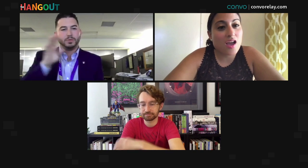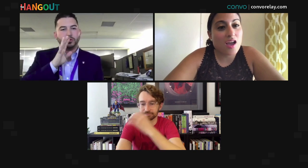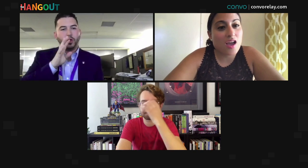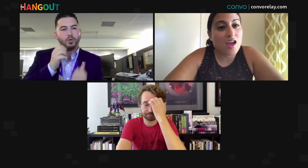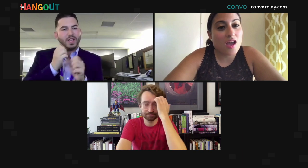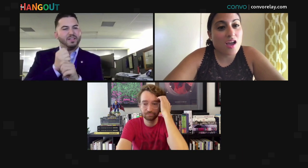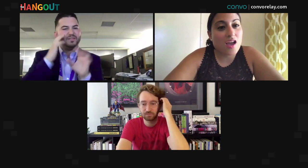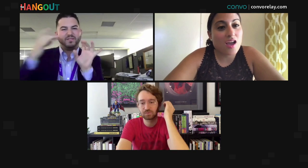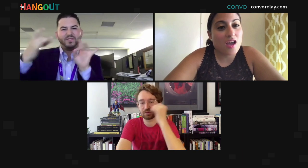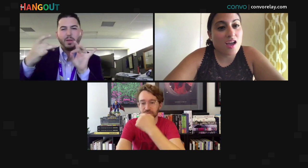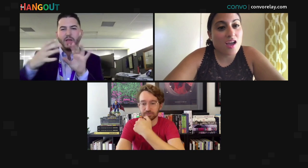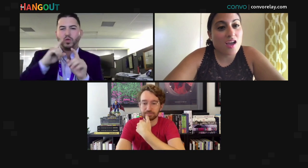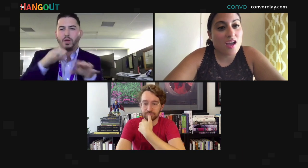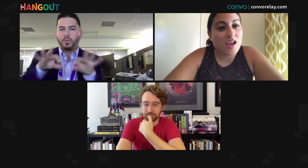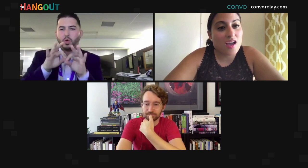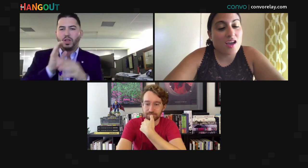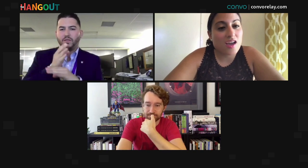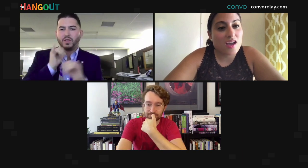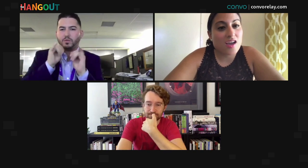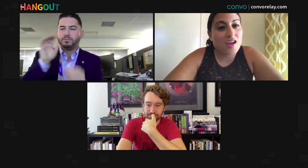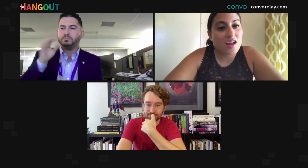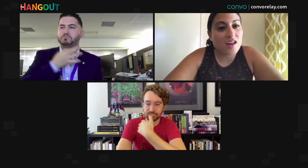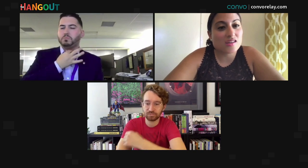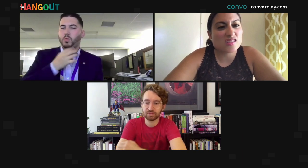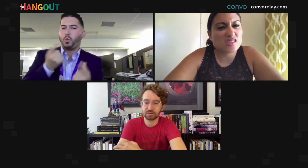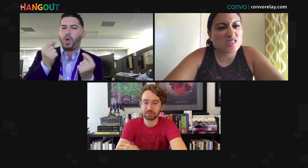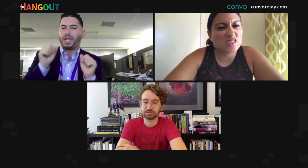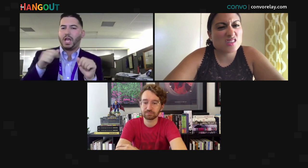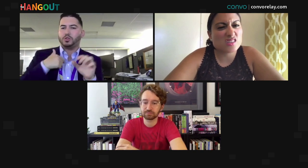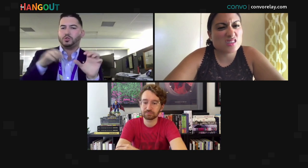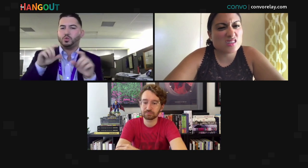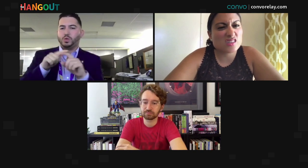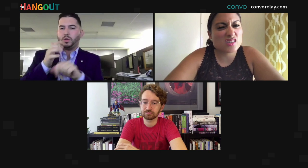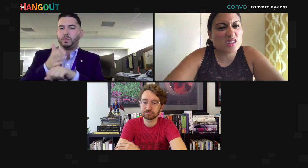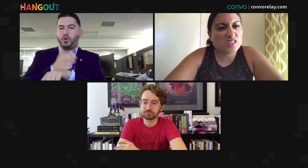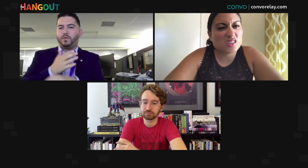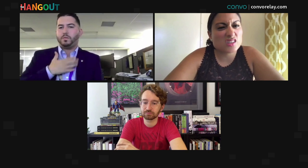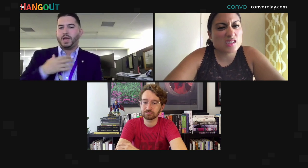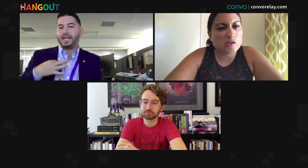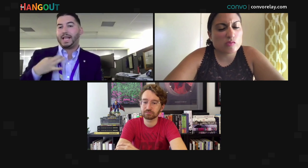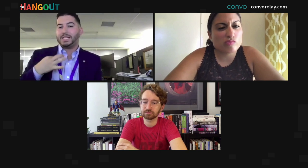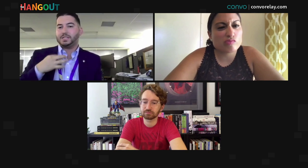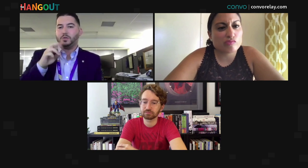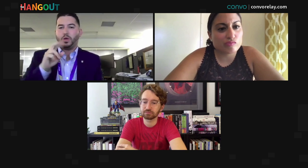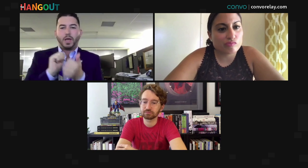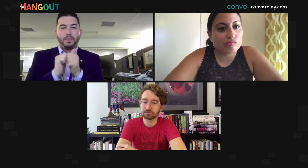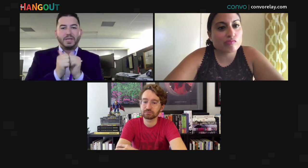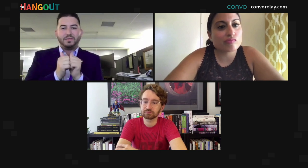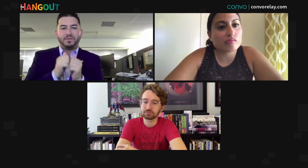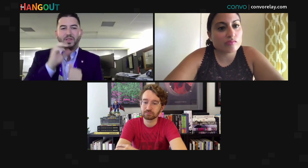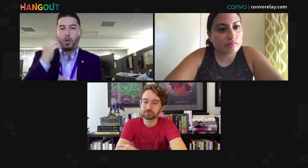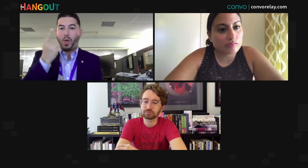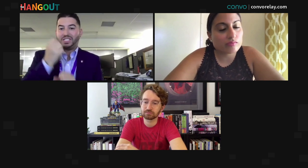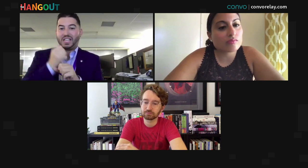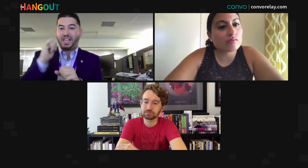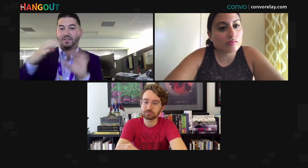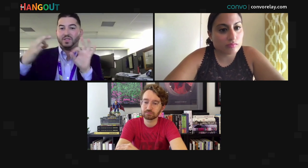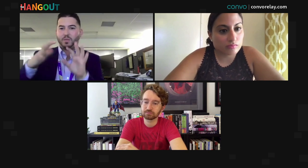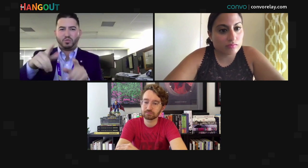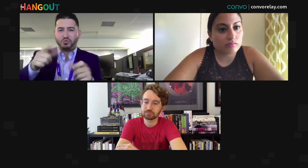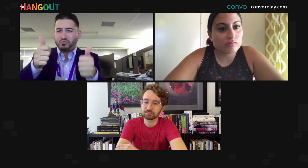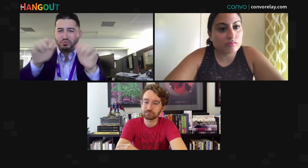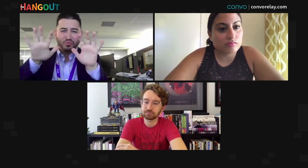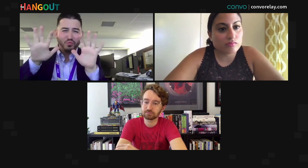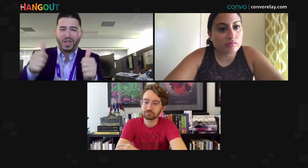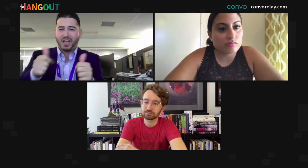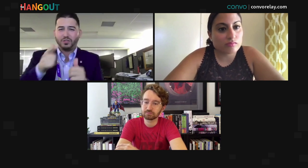not hire me because of my deafness. So it was a challenge. And I would often ask for feedback after interviews. I would